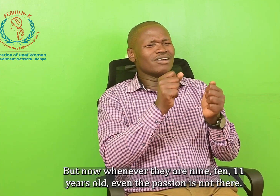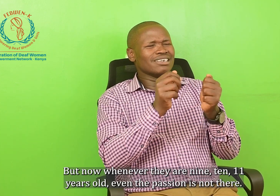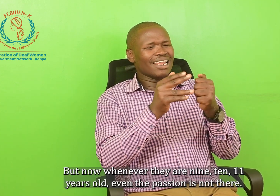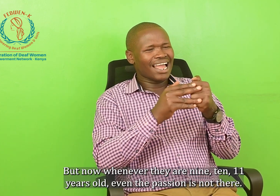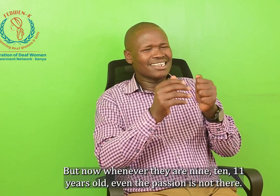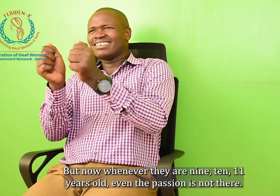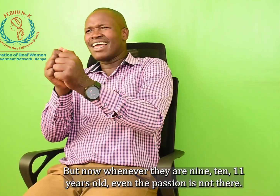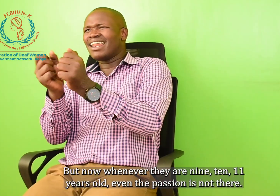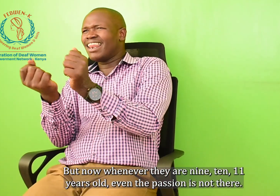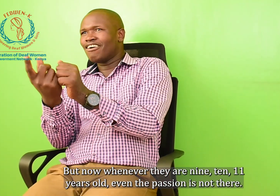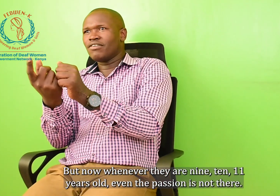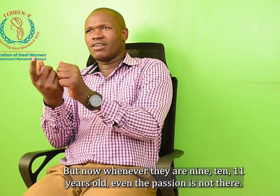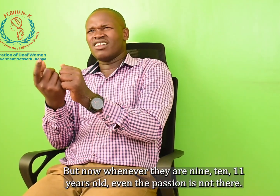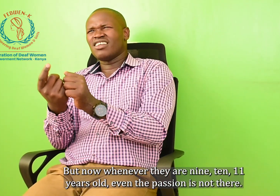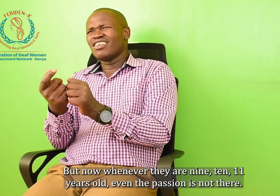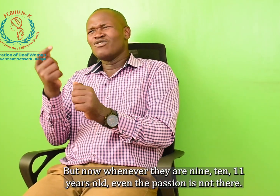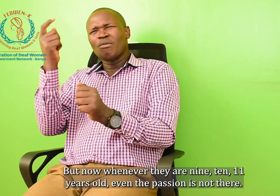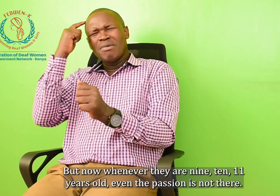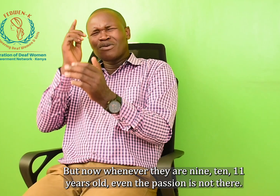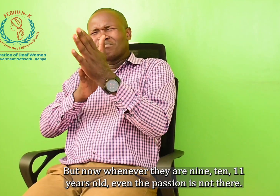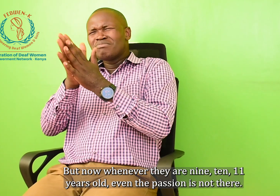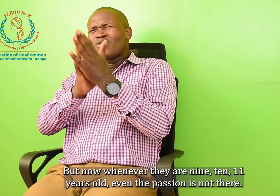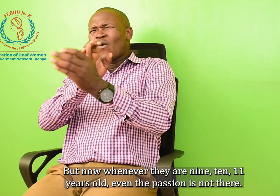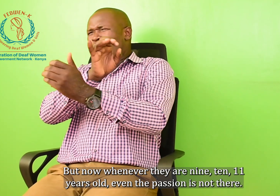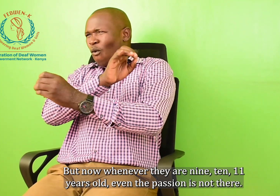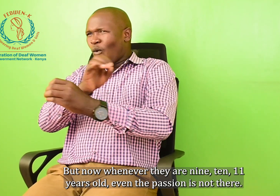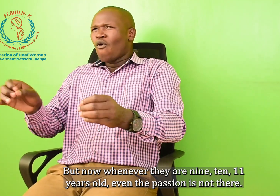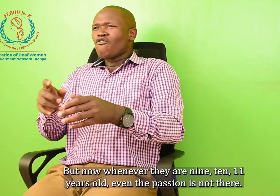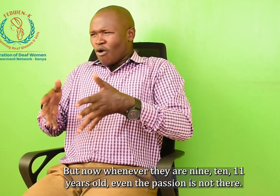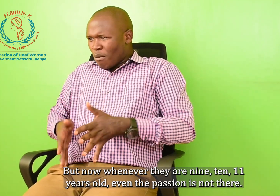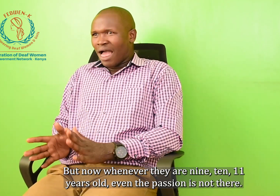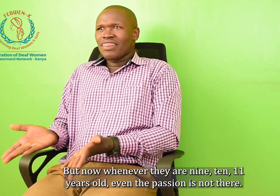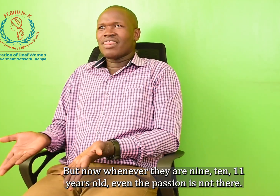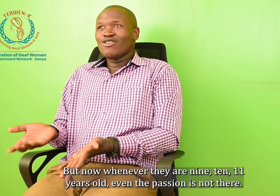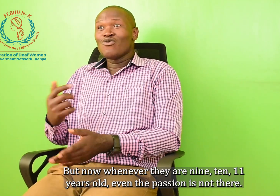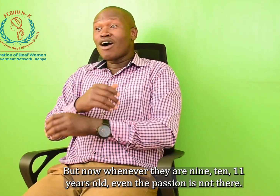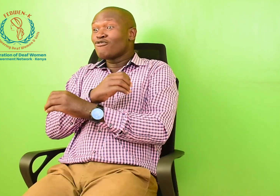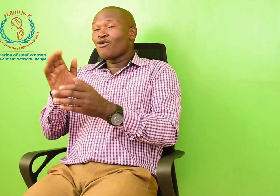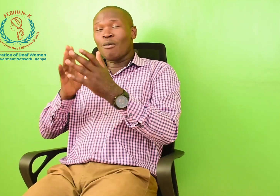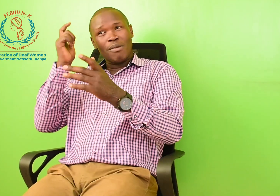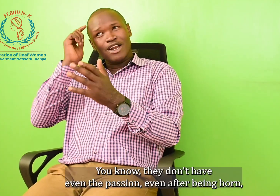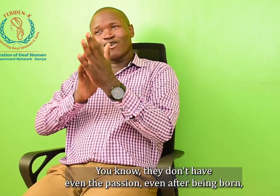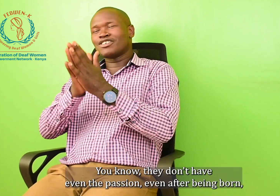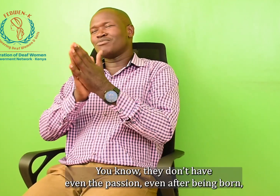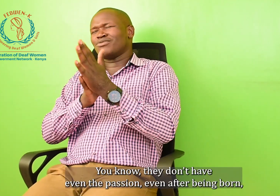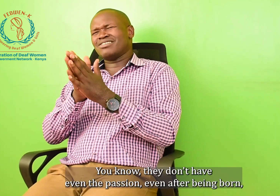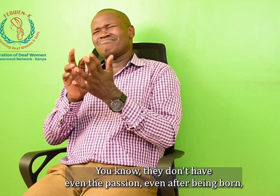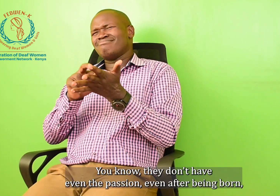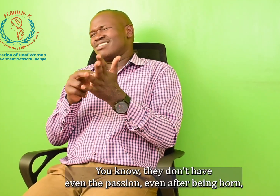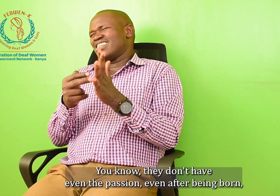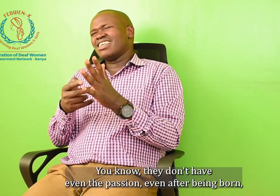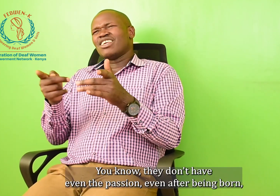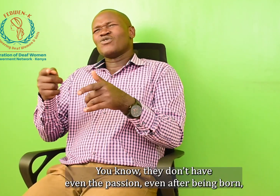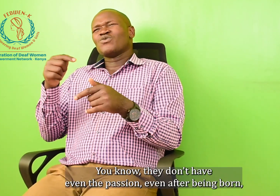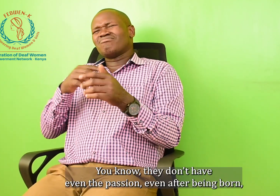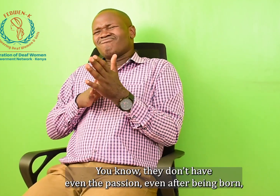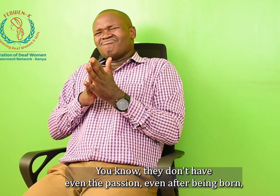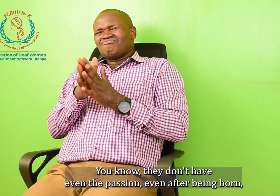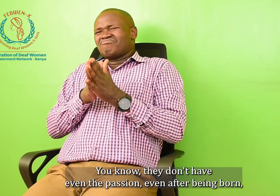now, whenever they are 9, 10, 11 years old, even the passion is not there. They don't have even the passion